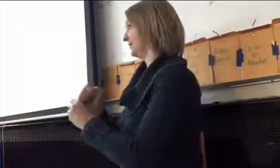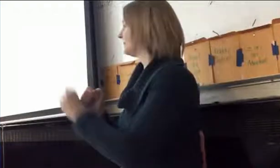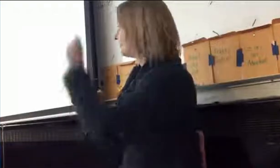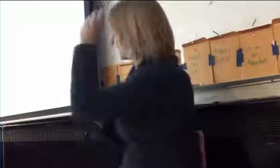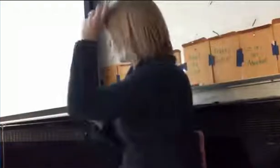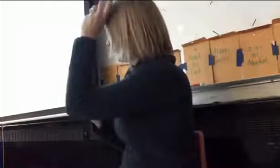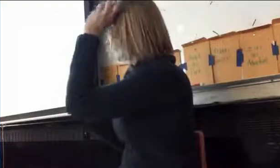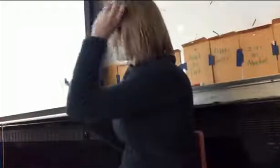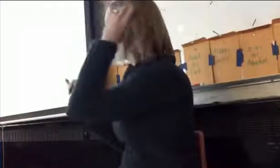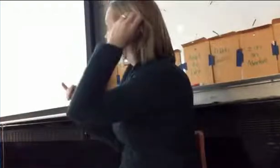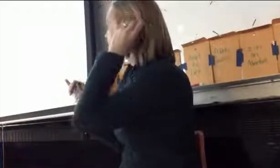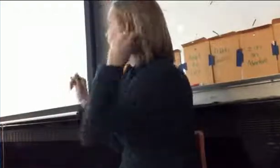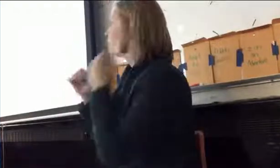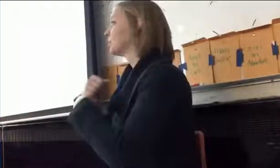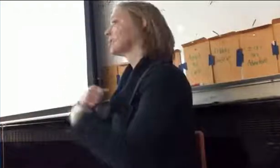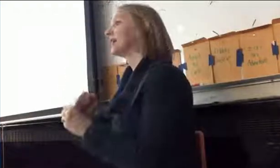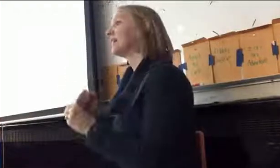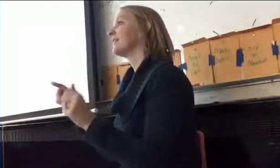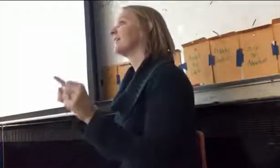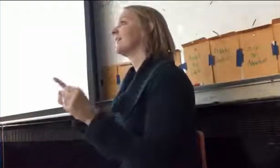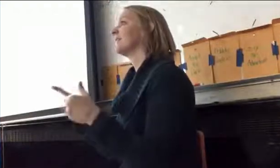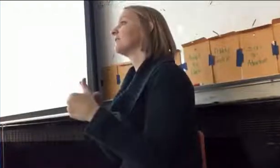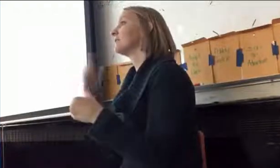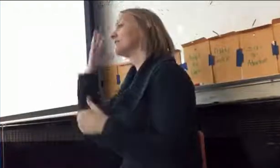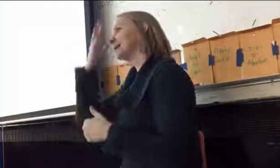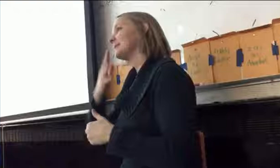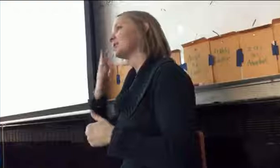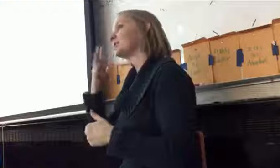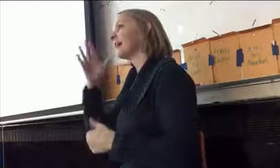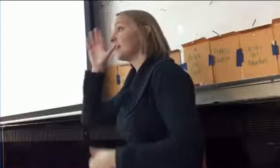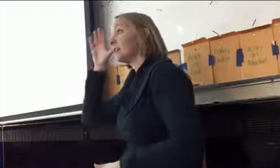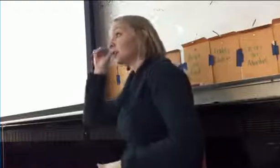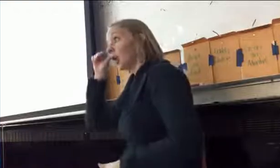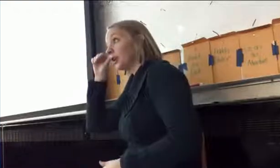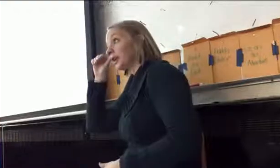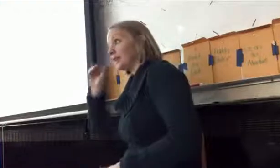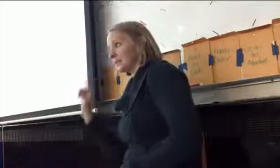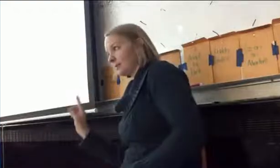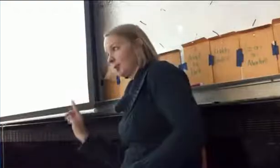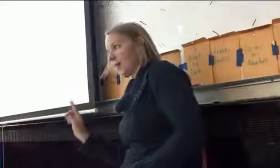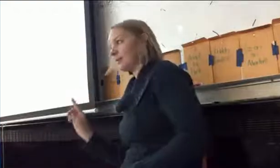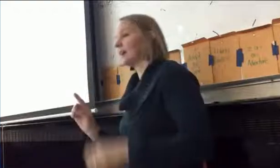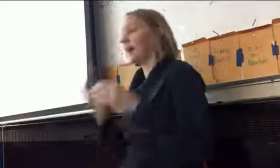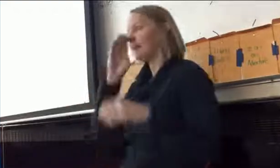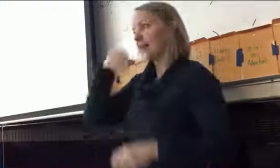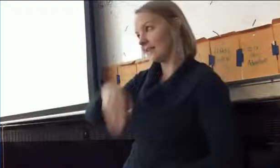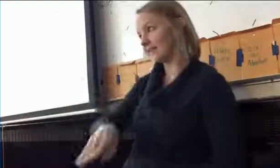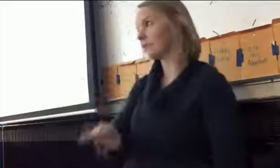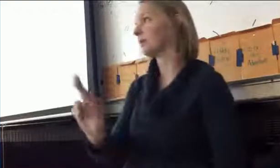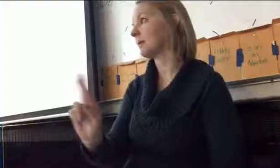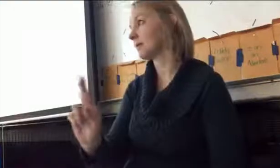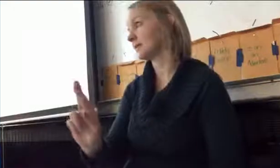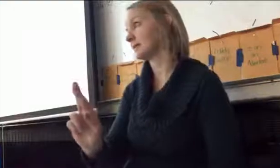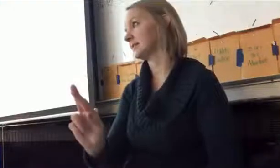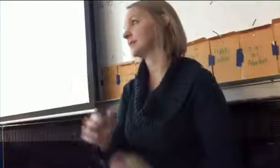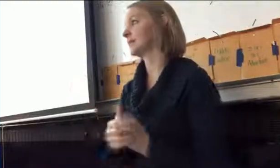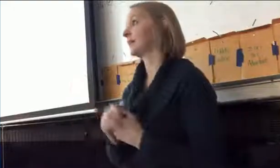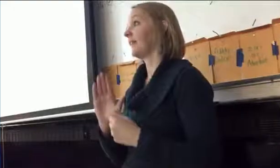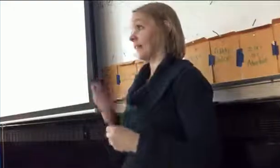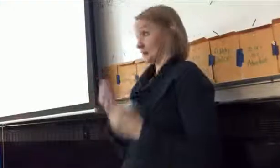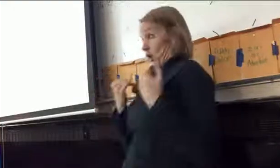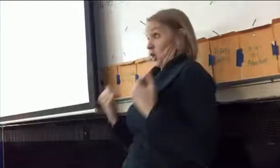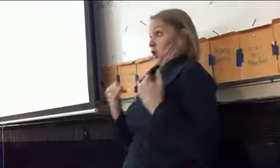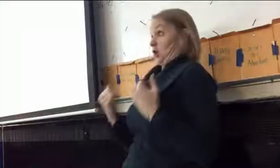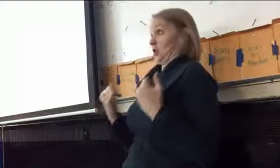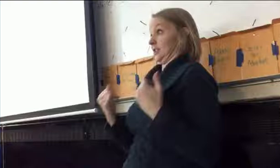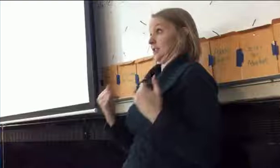political cartoon, created the first images of the donkey being the Democrats and the elephant being the Republicans, and those are our current